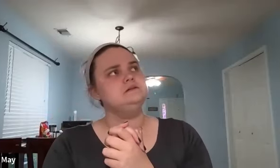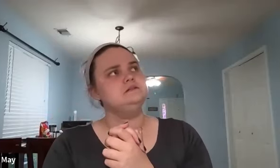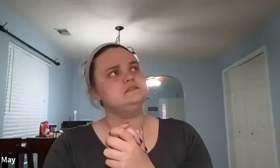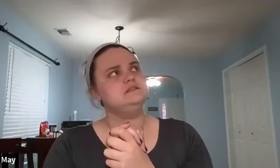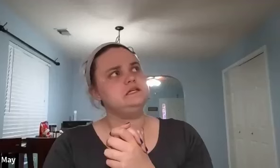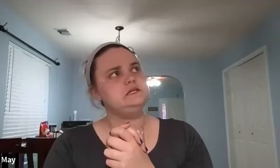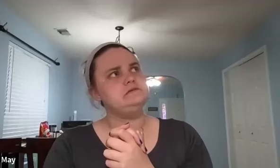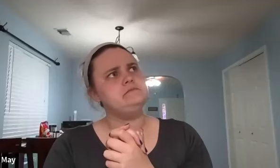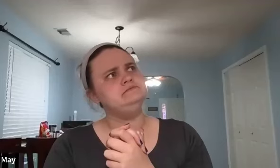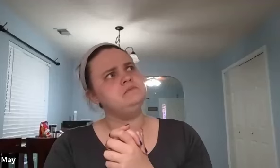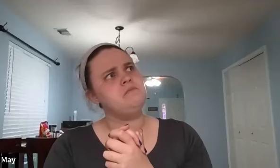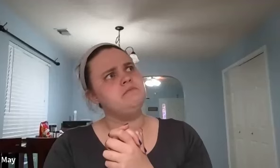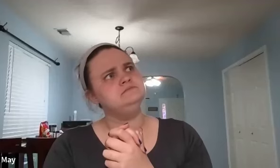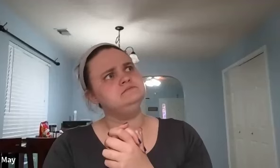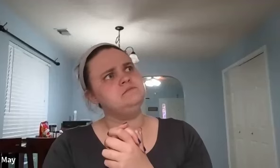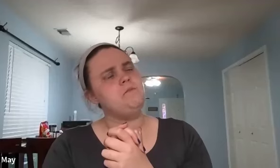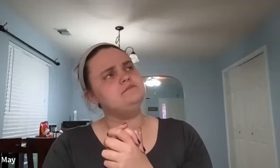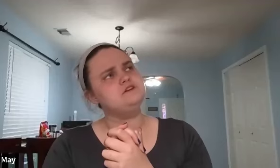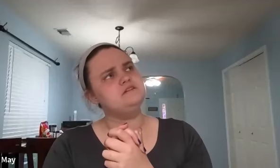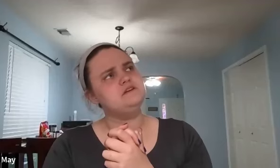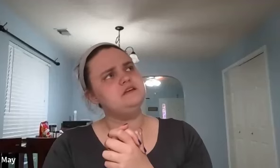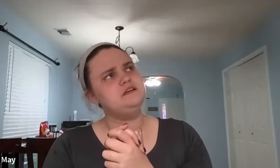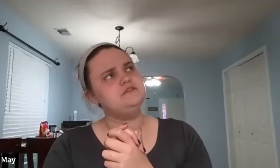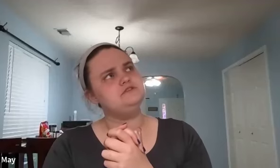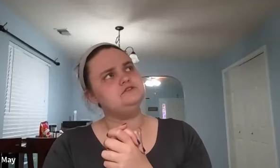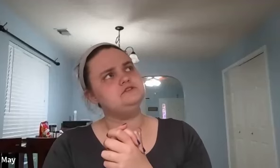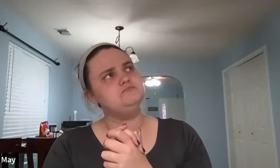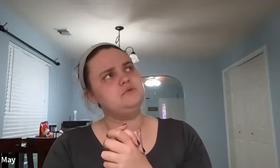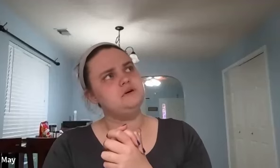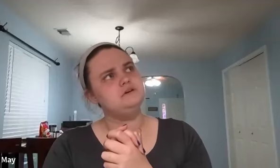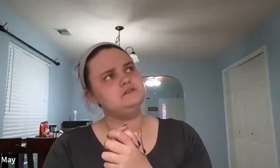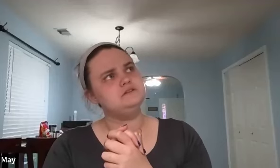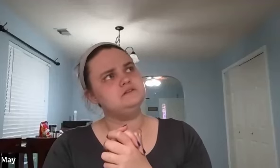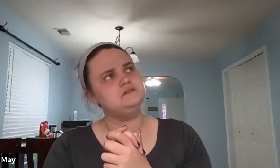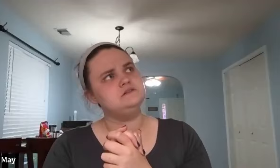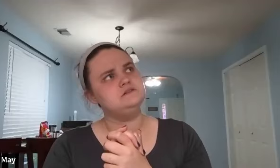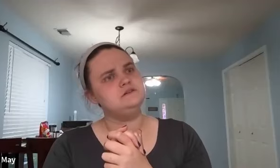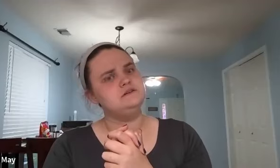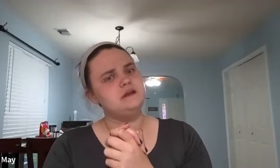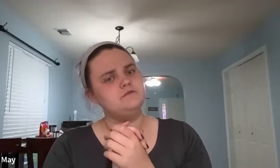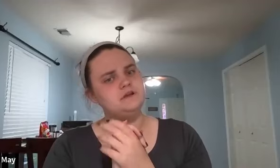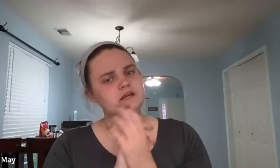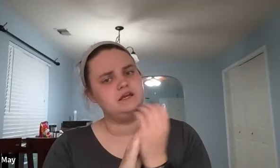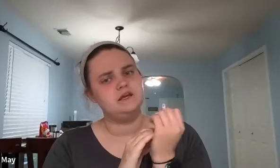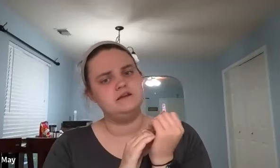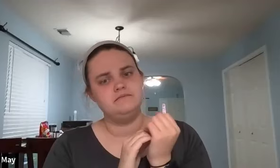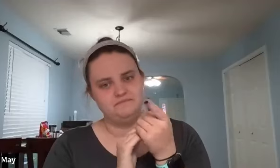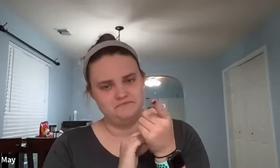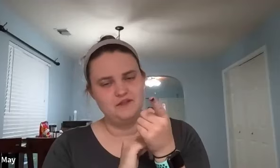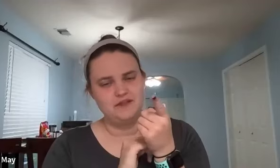Let's see. I'm trying to think of any other sports and I'm forgetting. Yep, I